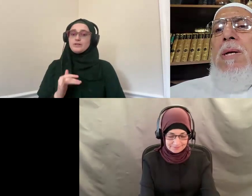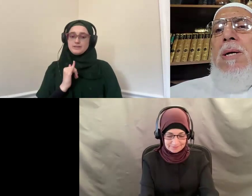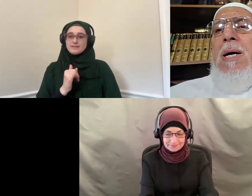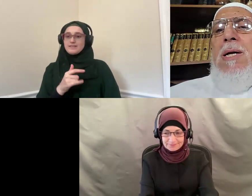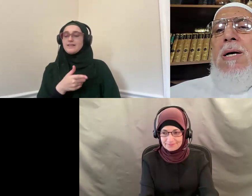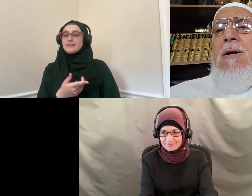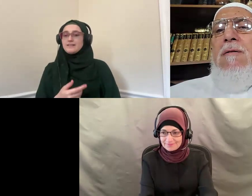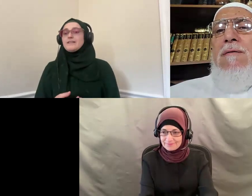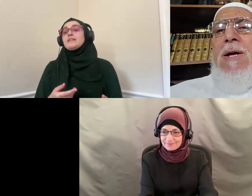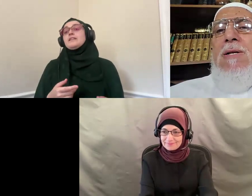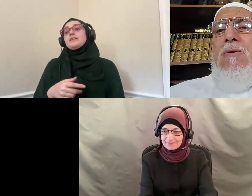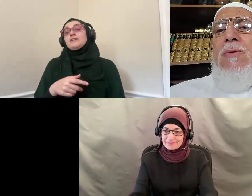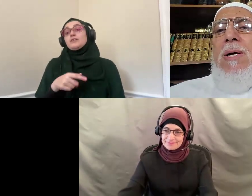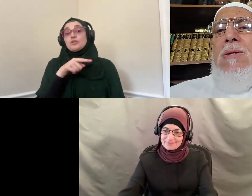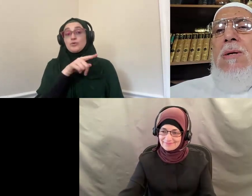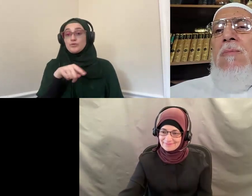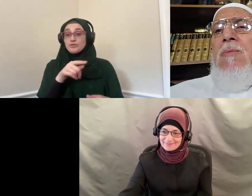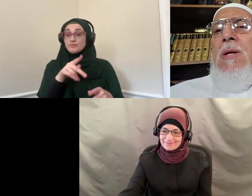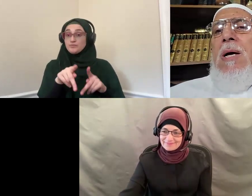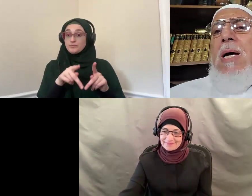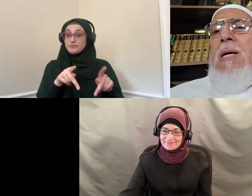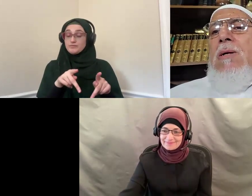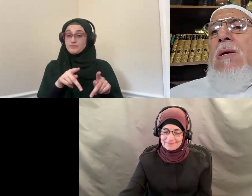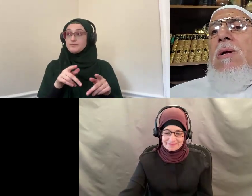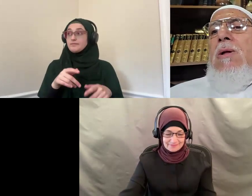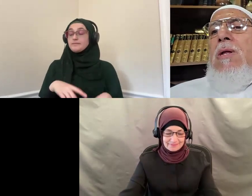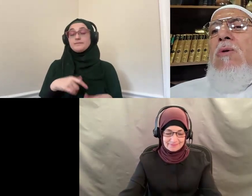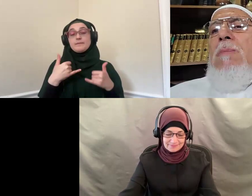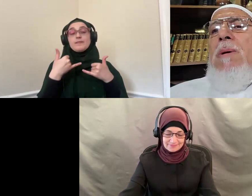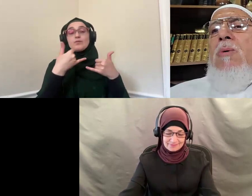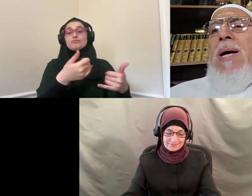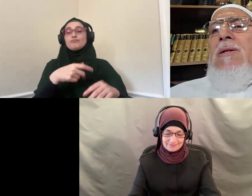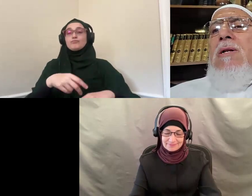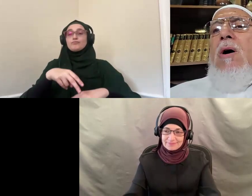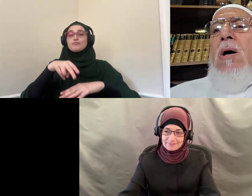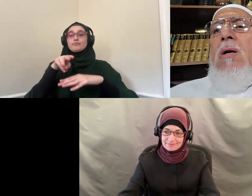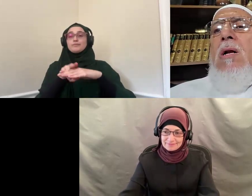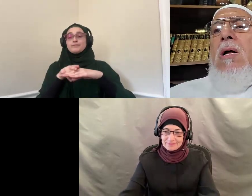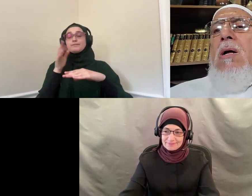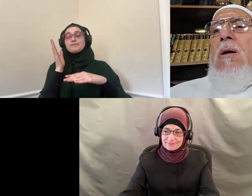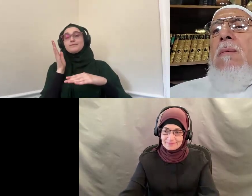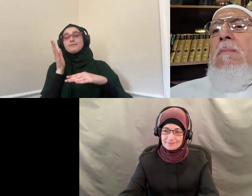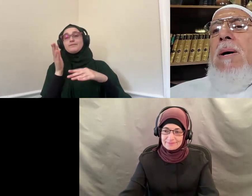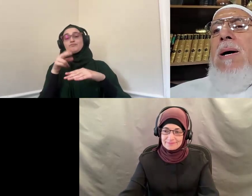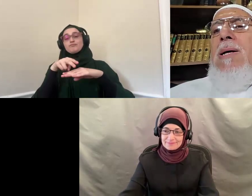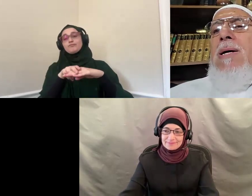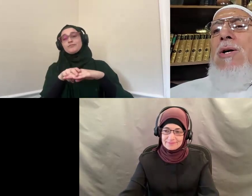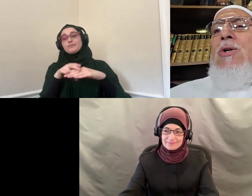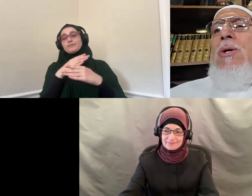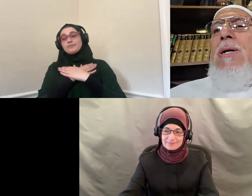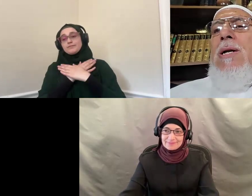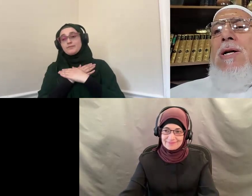they will be reclining face to face, and they will be waited on